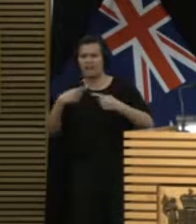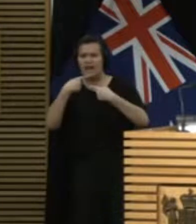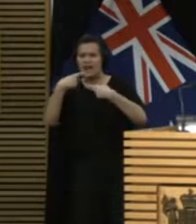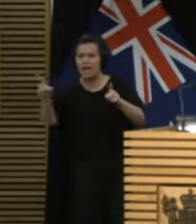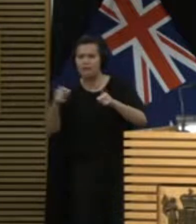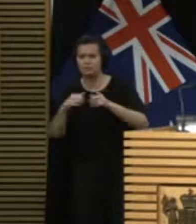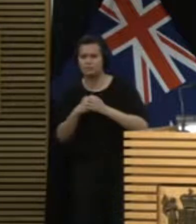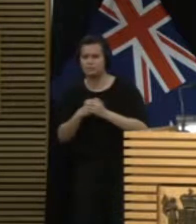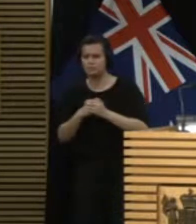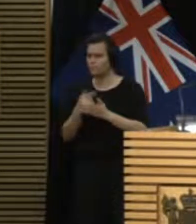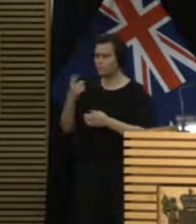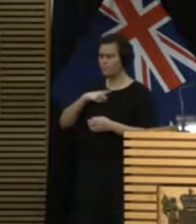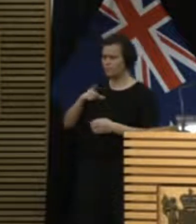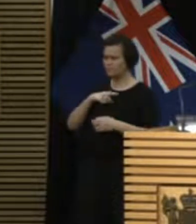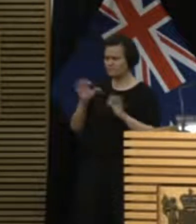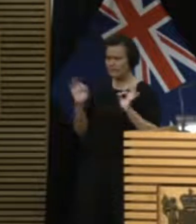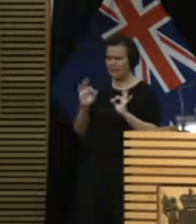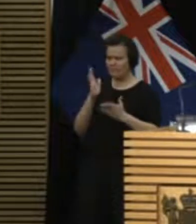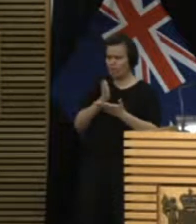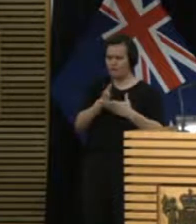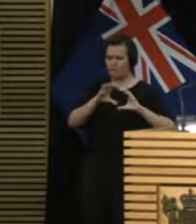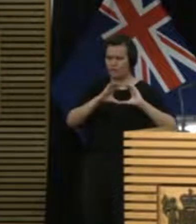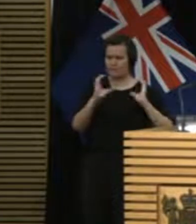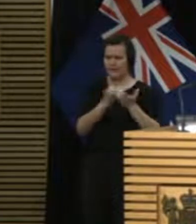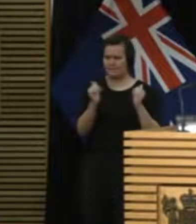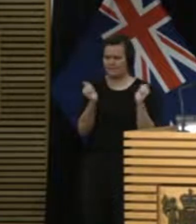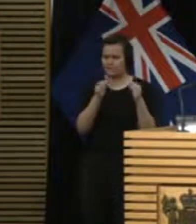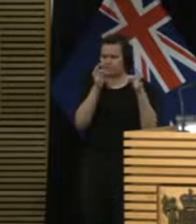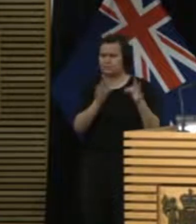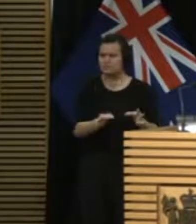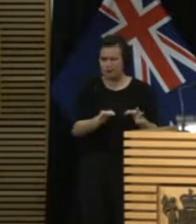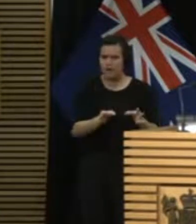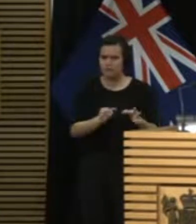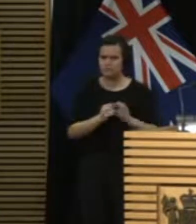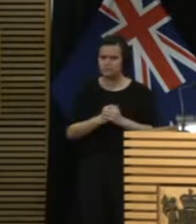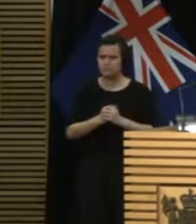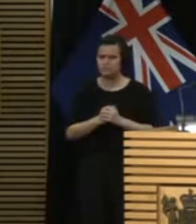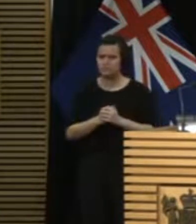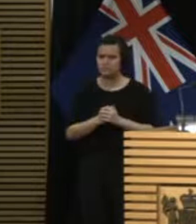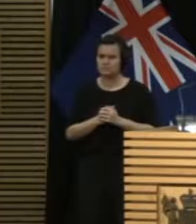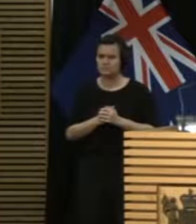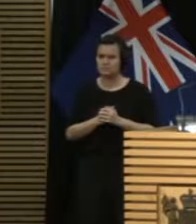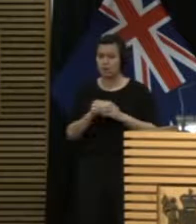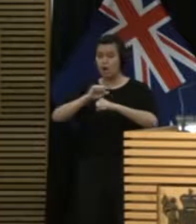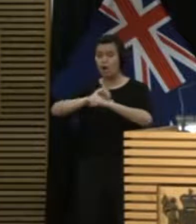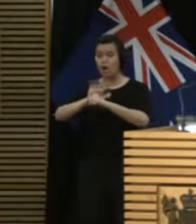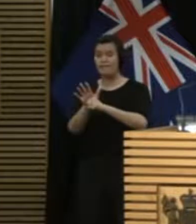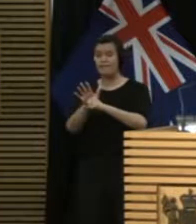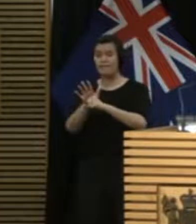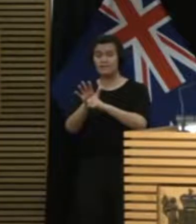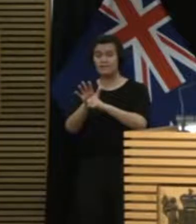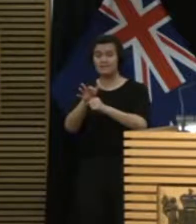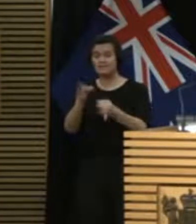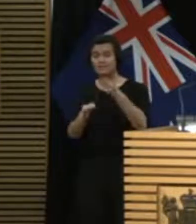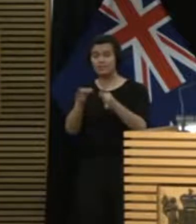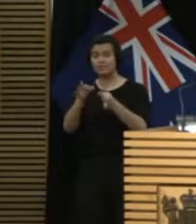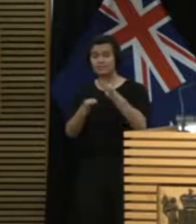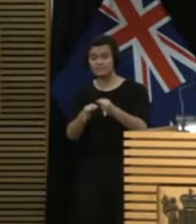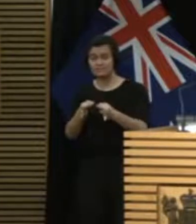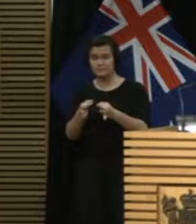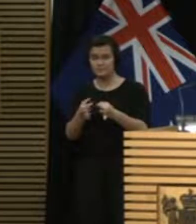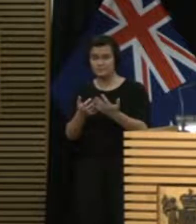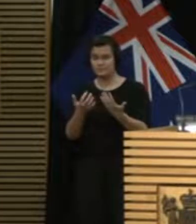that Cabinet has made decisions. And maybe this is helpful. There's multiple places where we make COVID-19 decisions, and in part that's